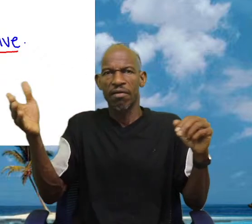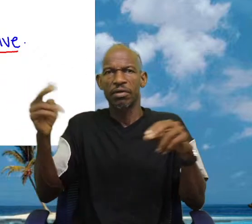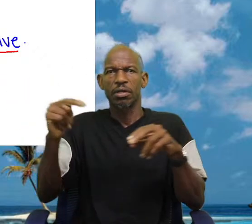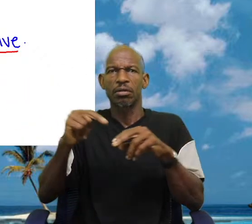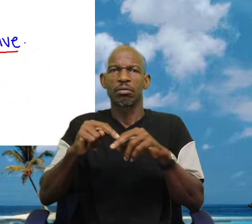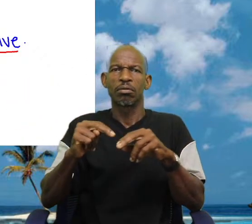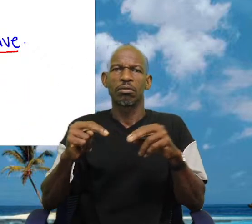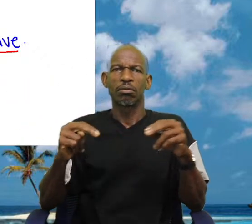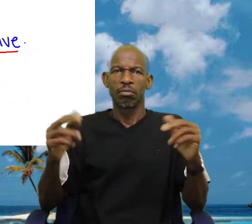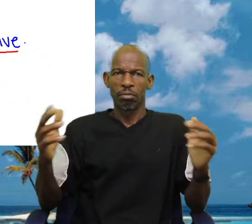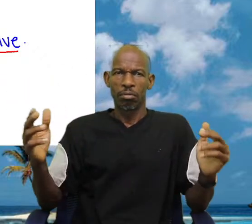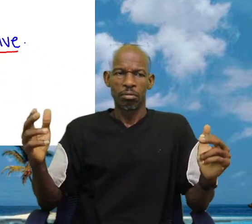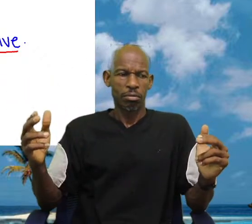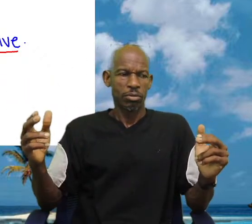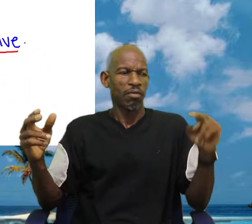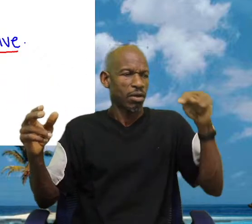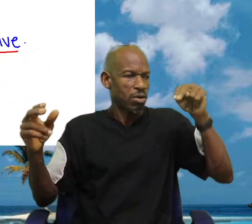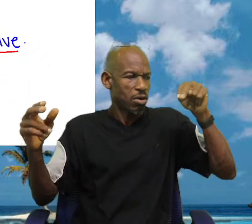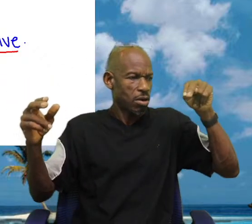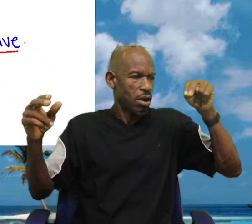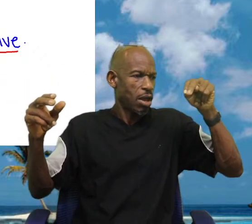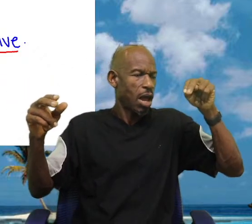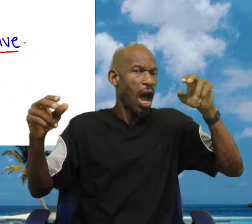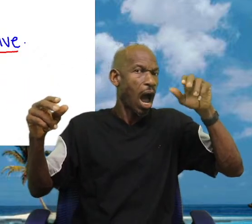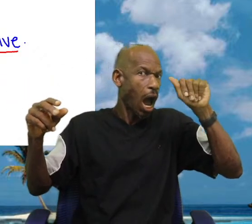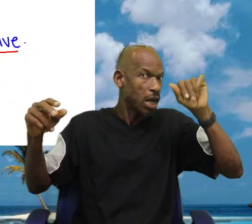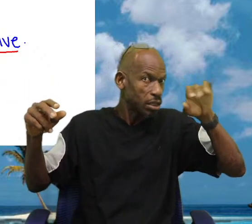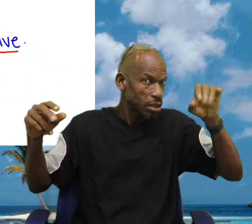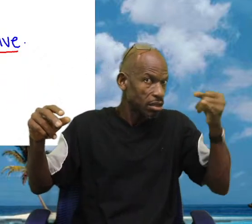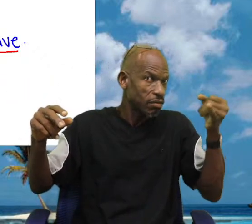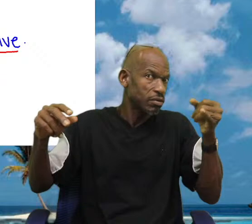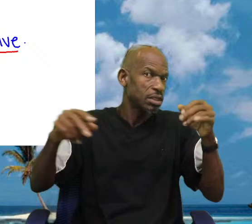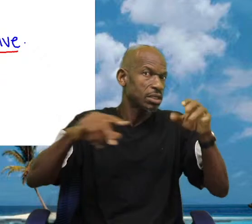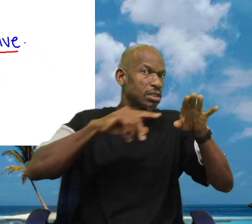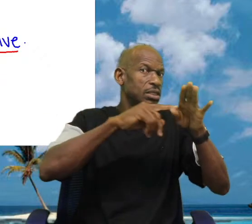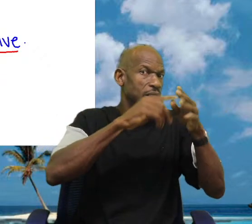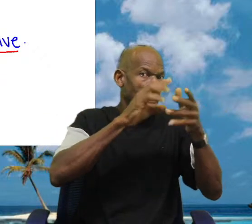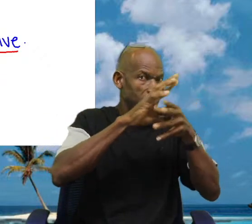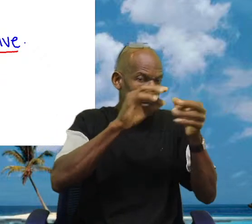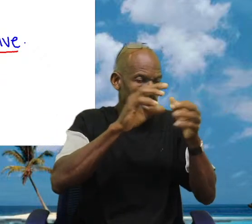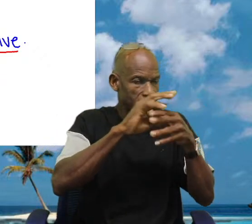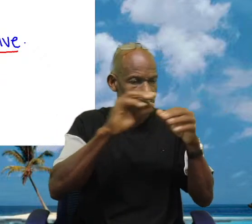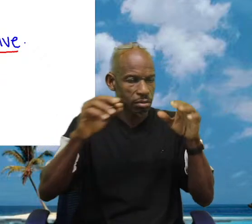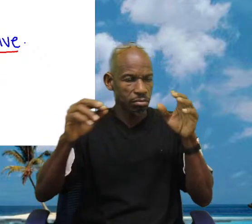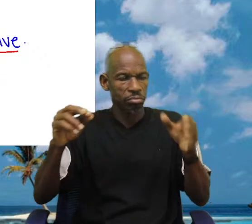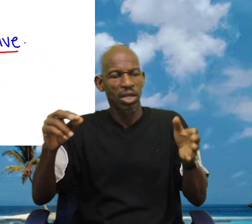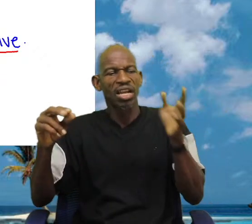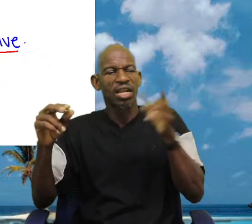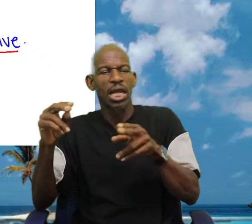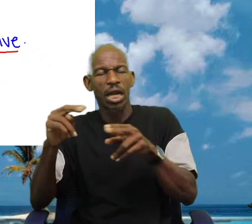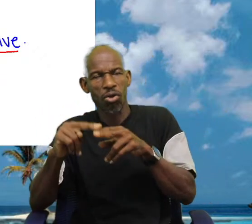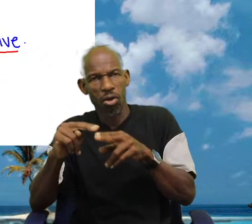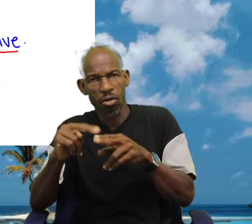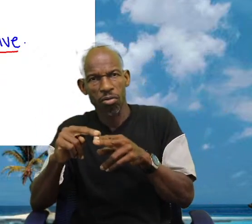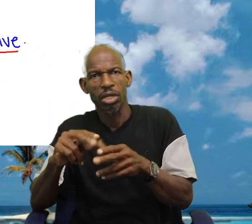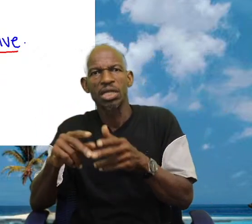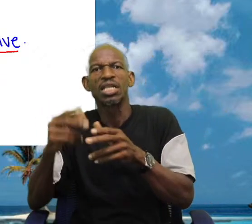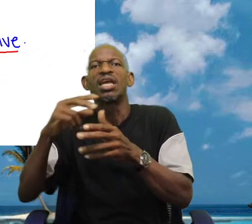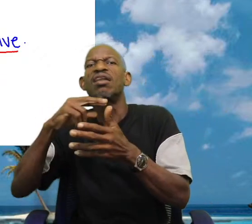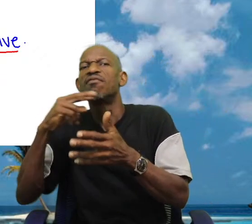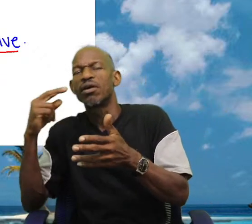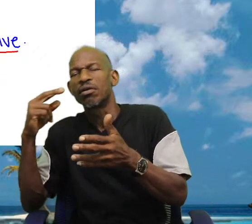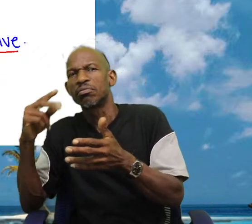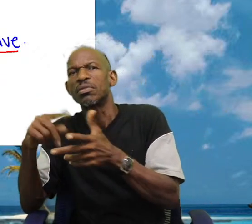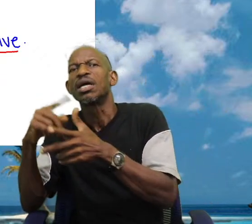my adjective in two places. So my adjective can be placed before a